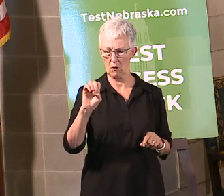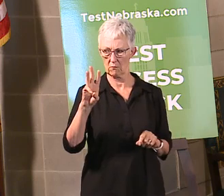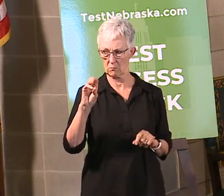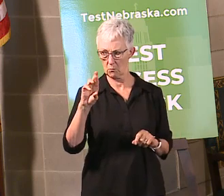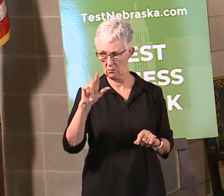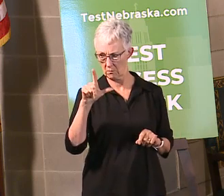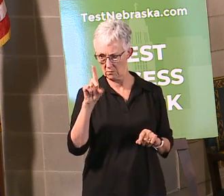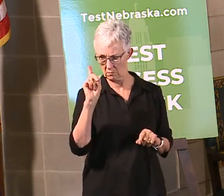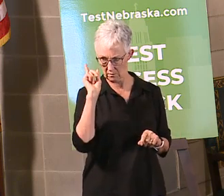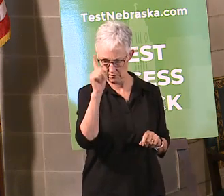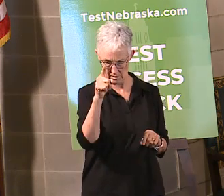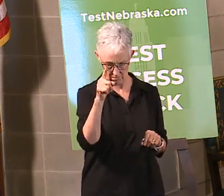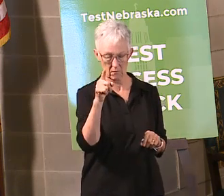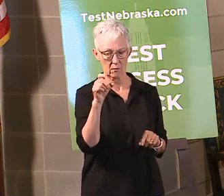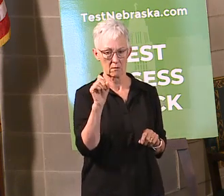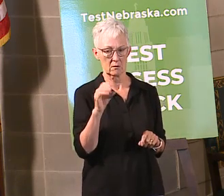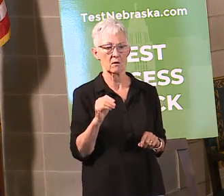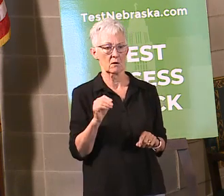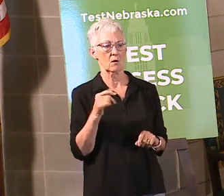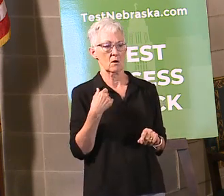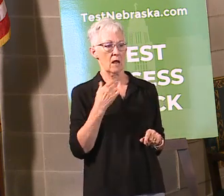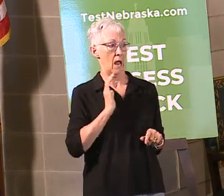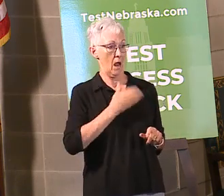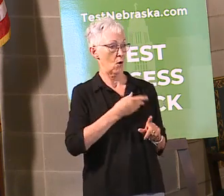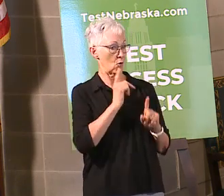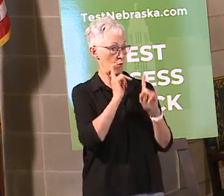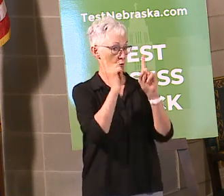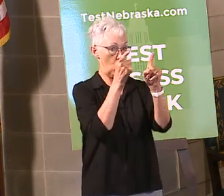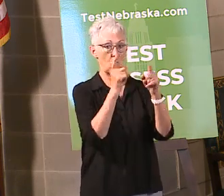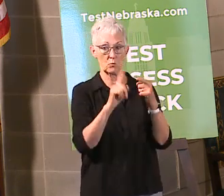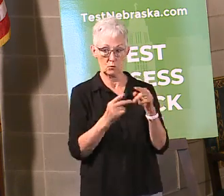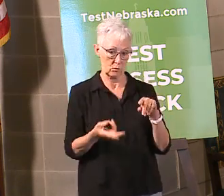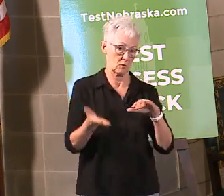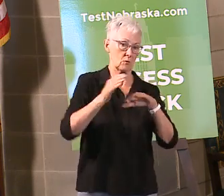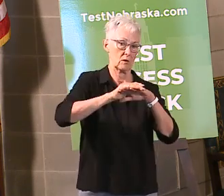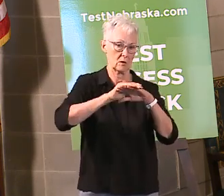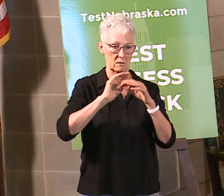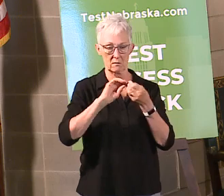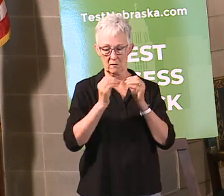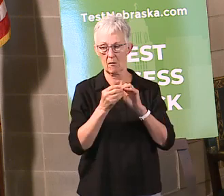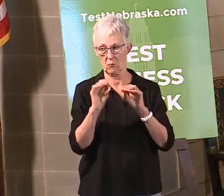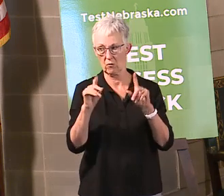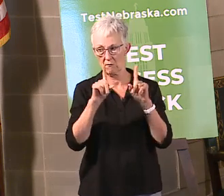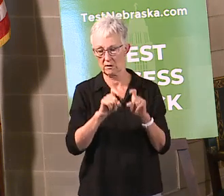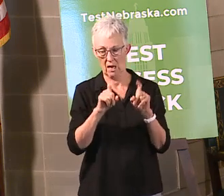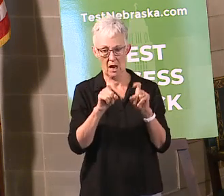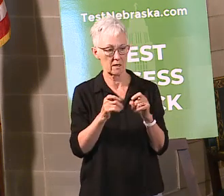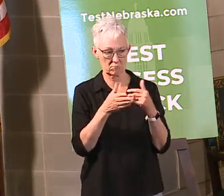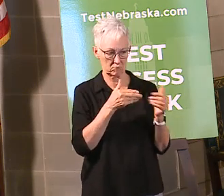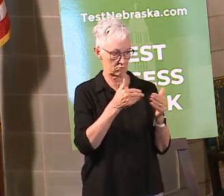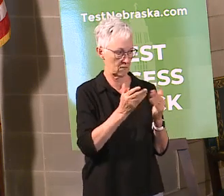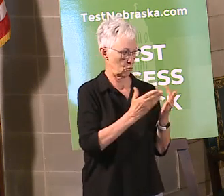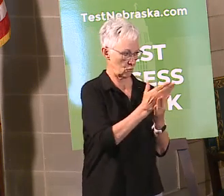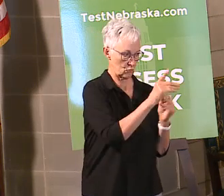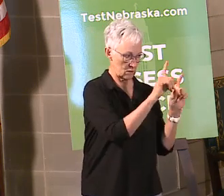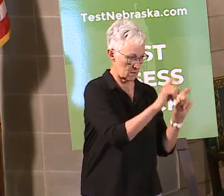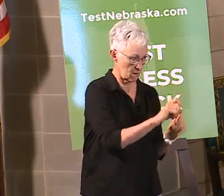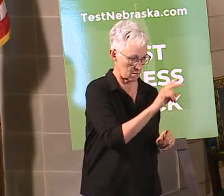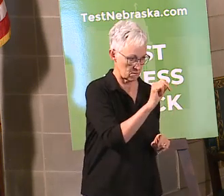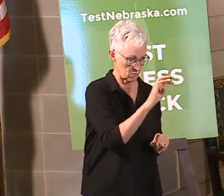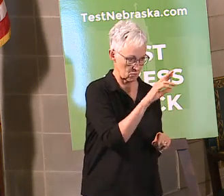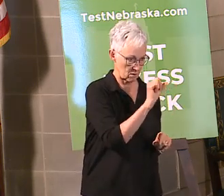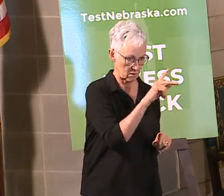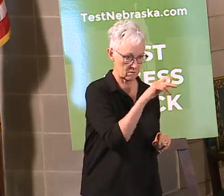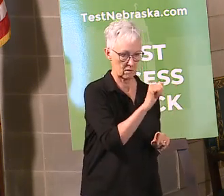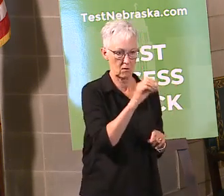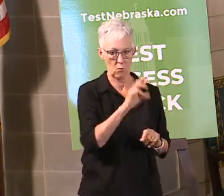conversations to be able to provide that, but again, the whole goal is to increase the testing, whether it's through testnebraska.com or the commercial labs, to be able to provide more